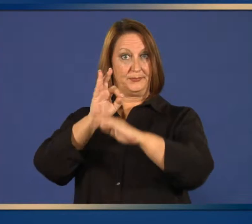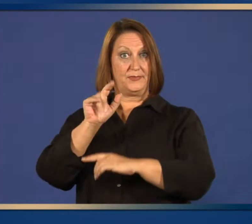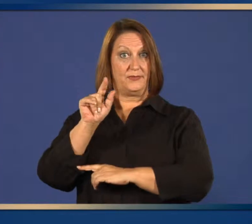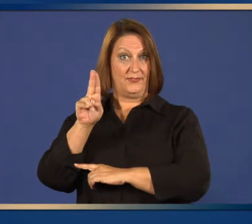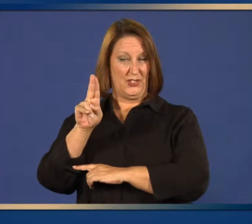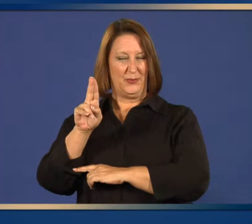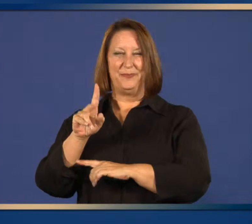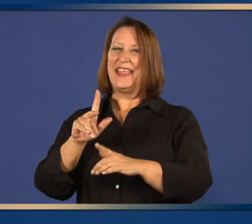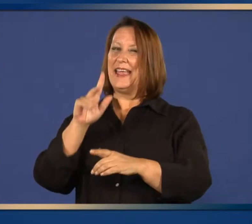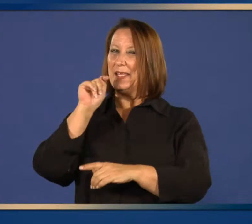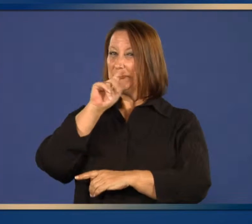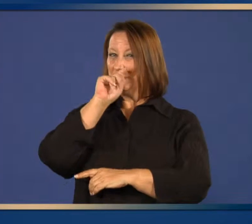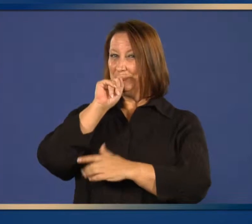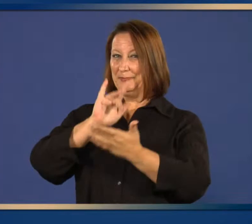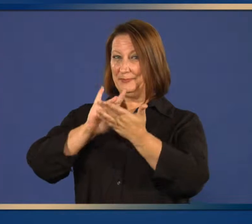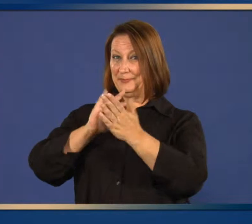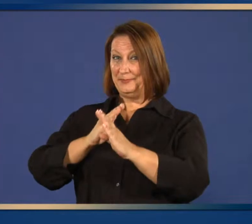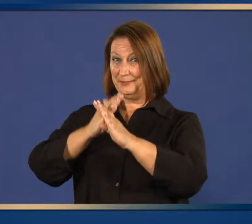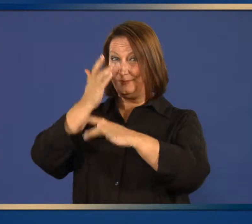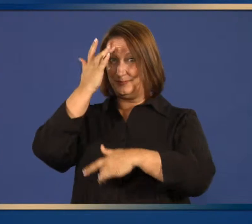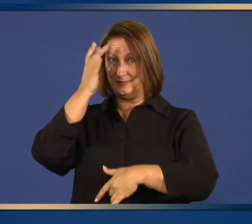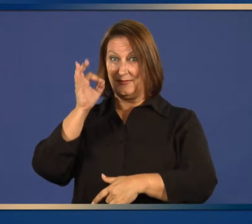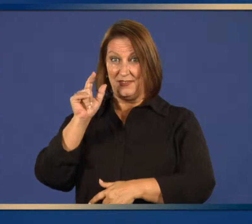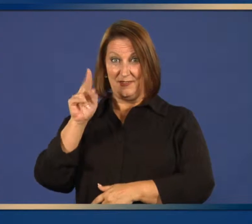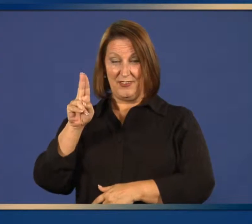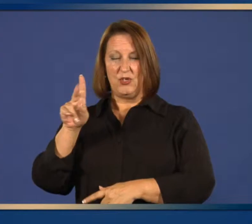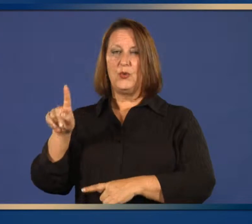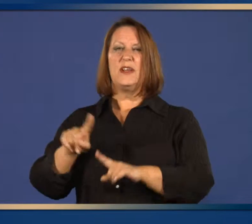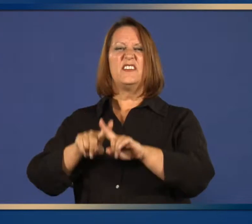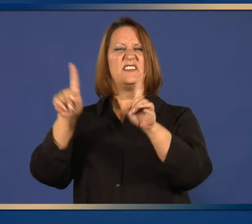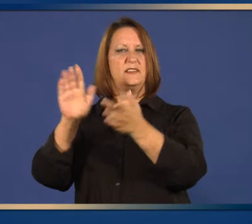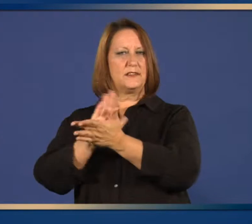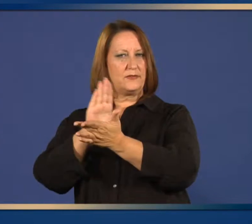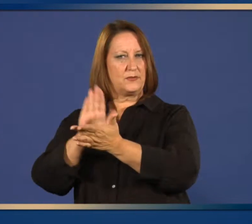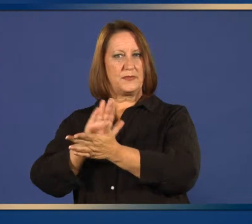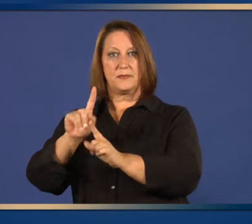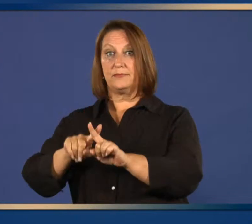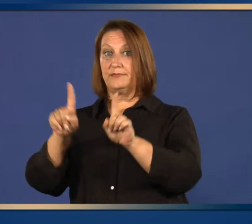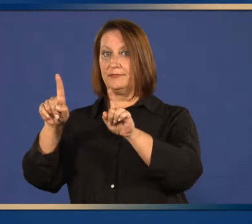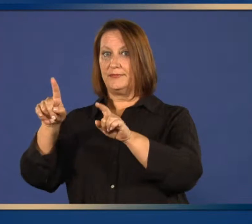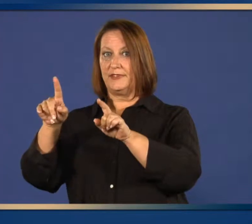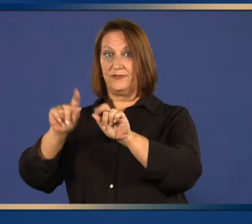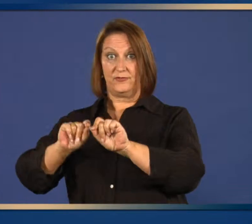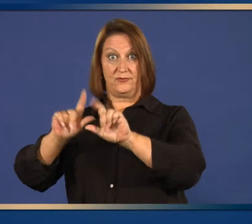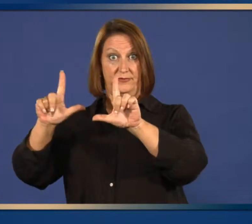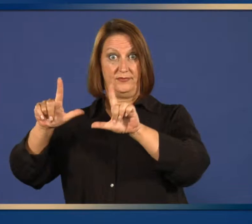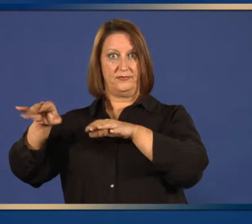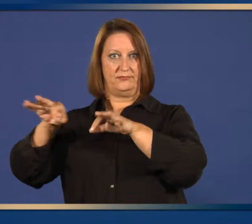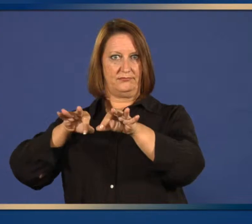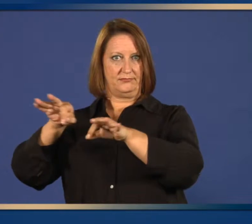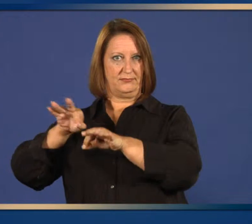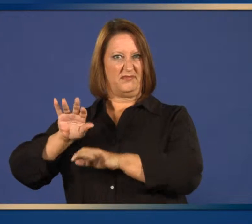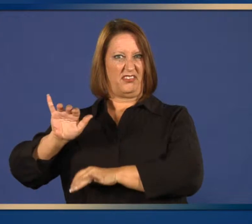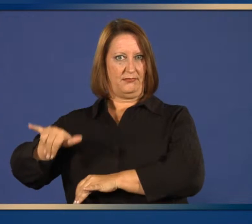This vaccine is described in a separate vaccine information statement.